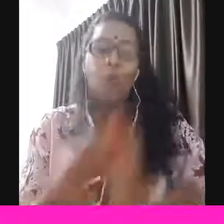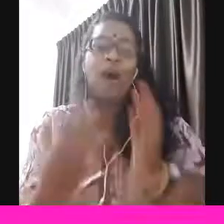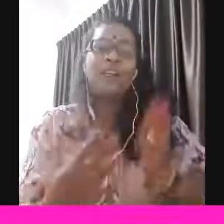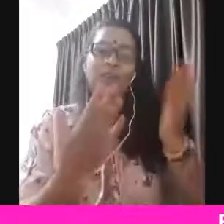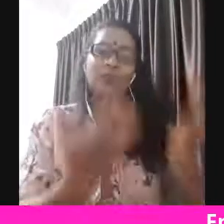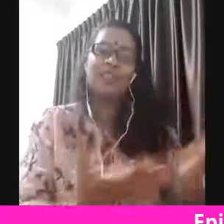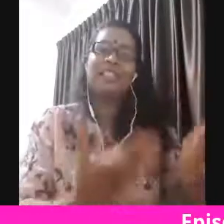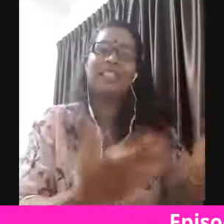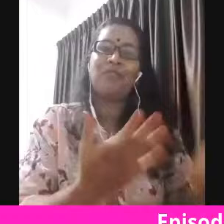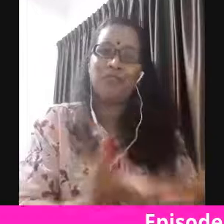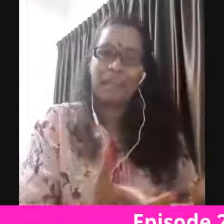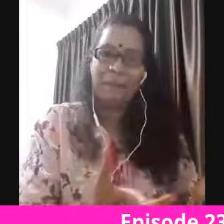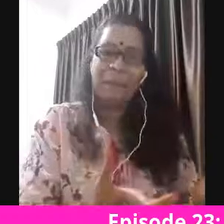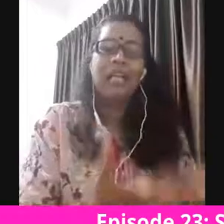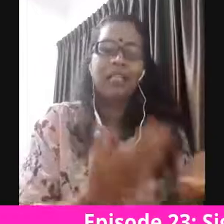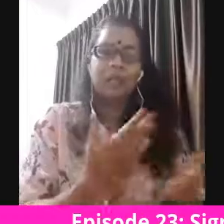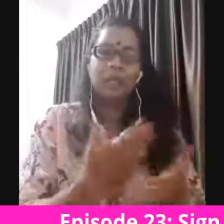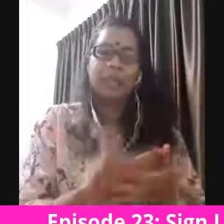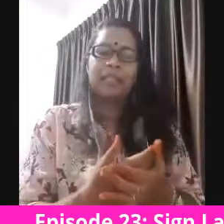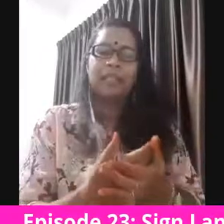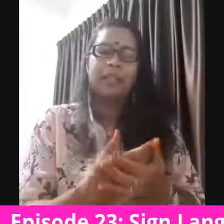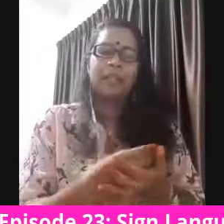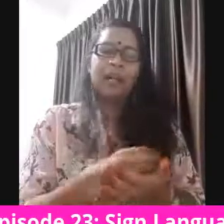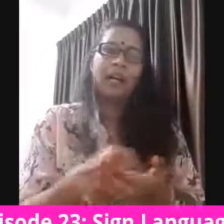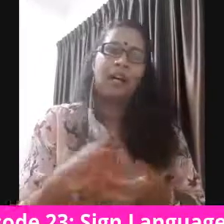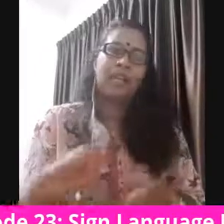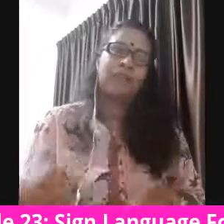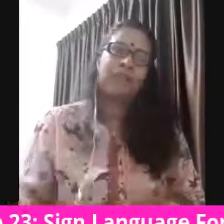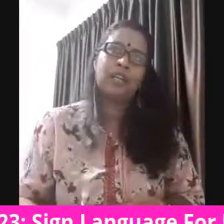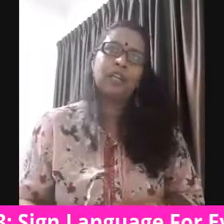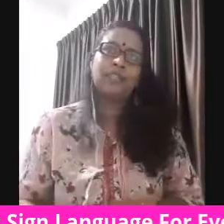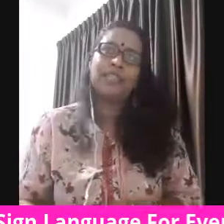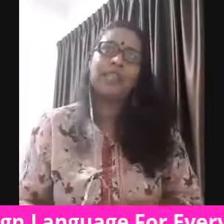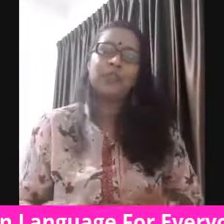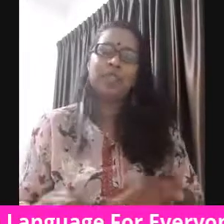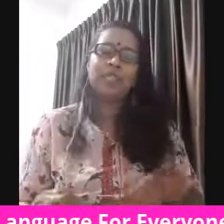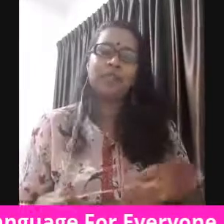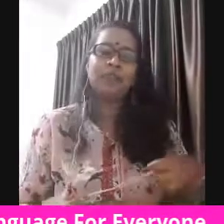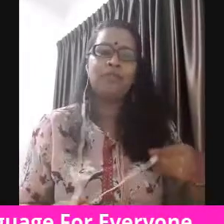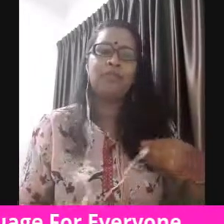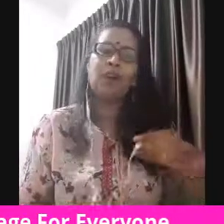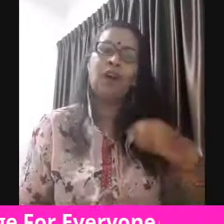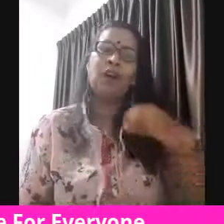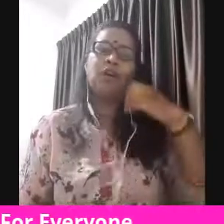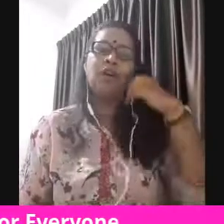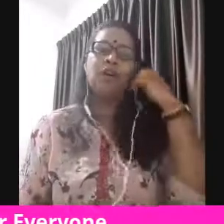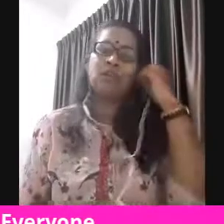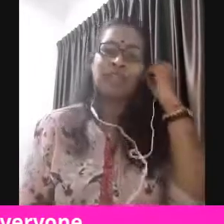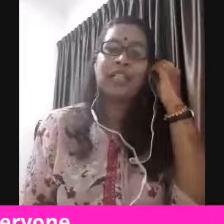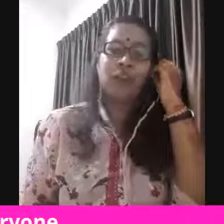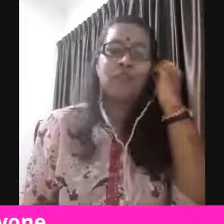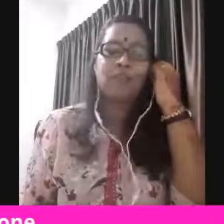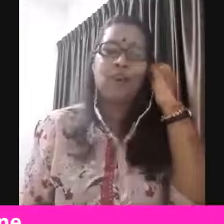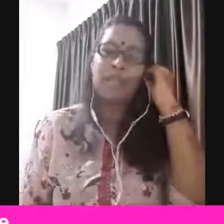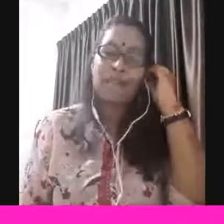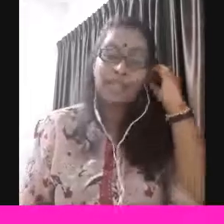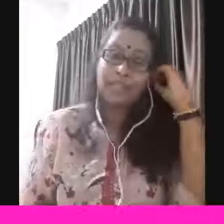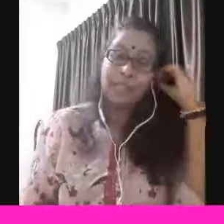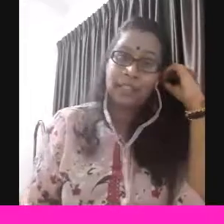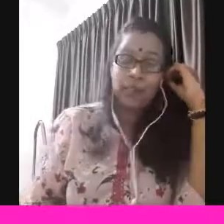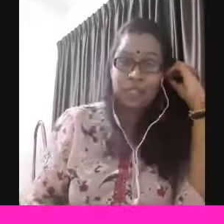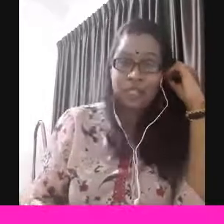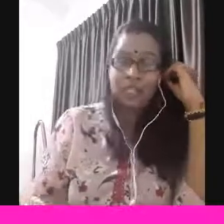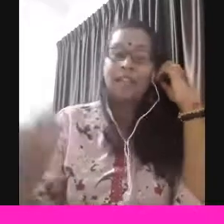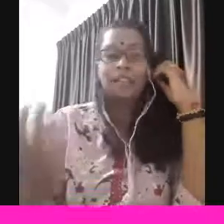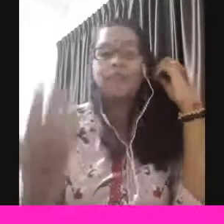report what we Mhm, did for them. So but mhm, if they got 6 students, maybe 4 or 3 or 4 will